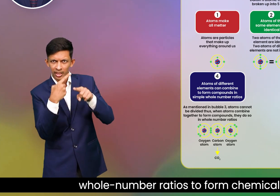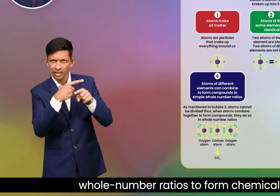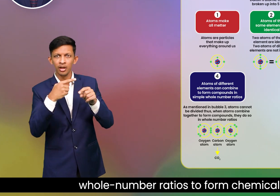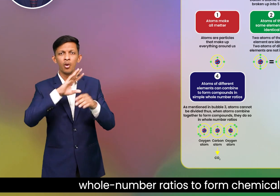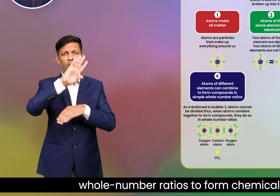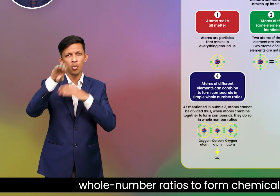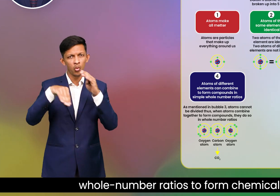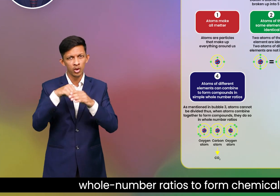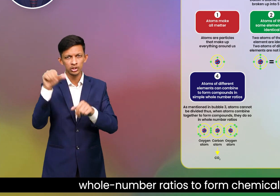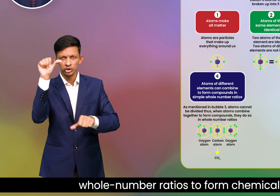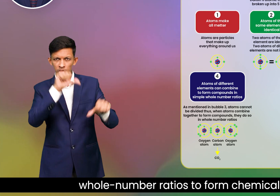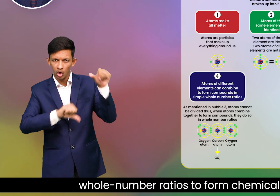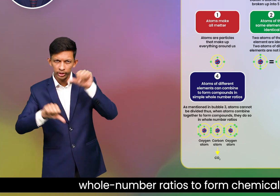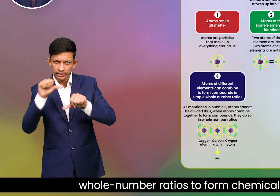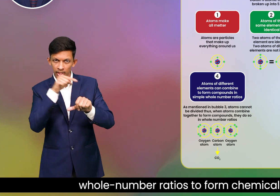compounds.